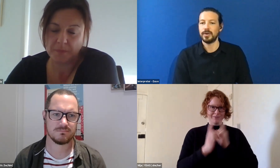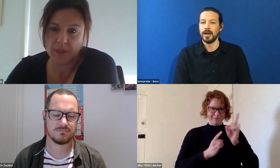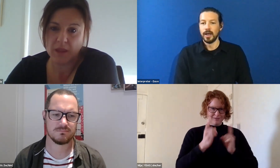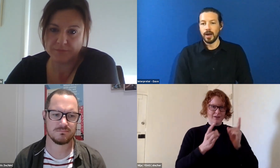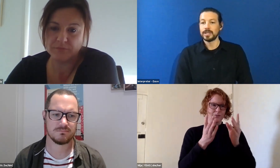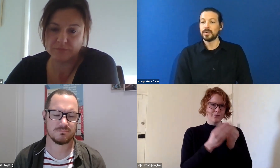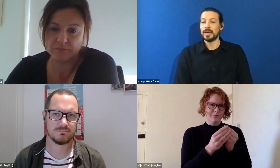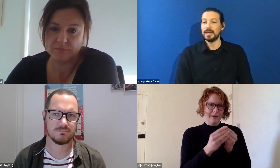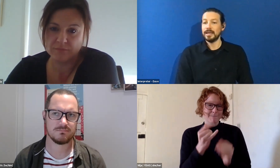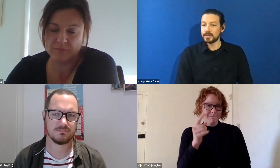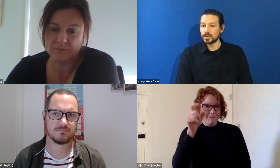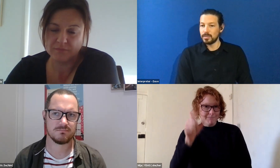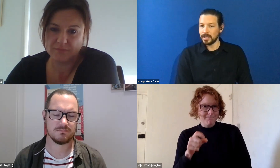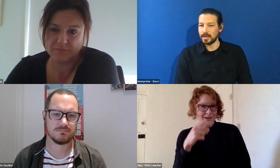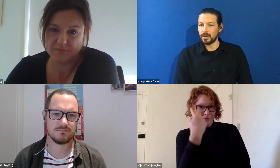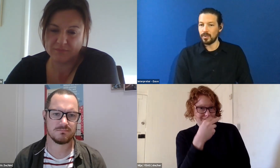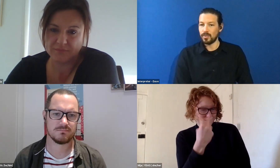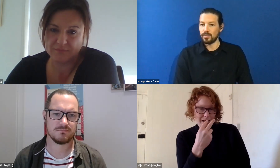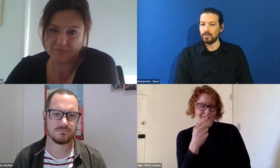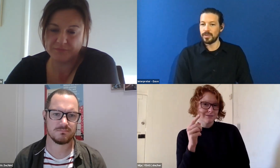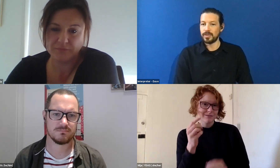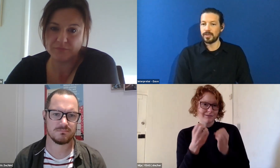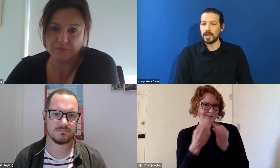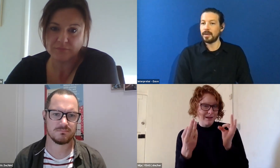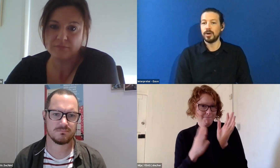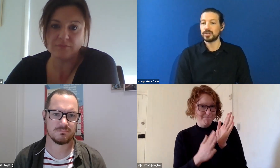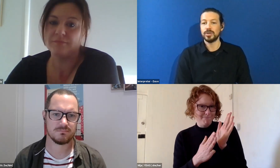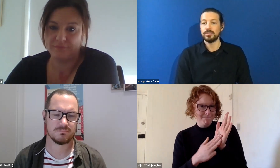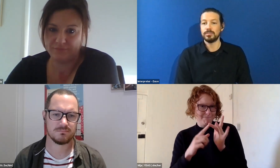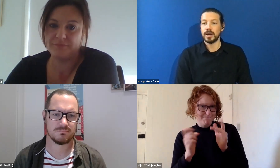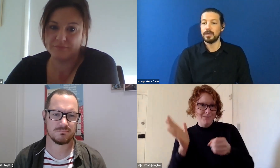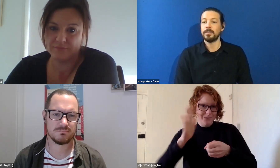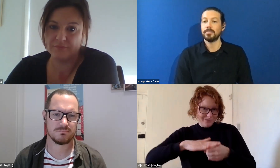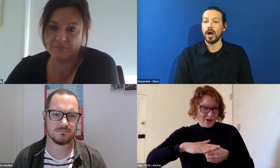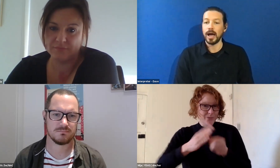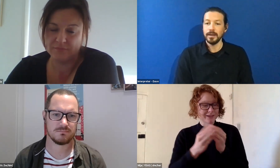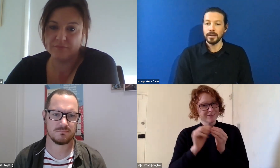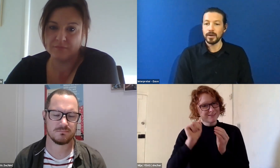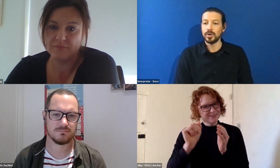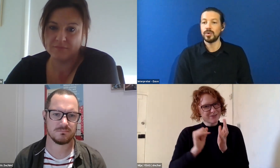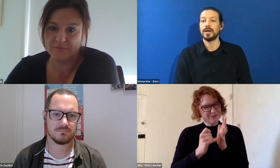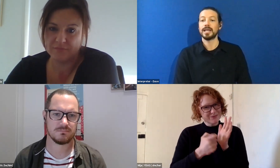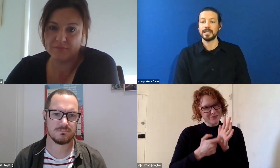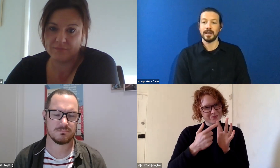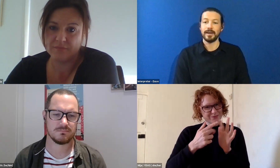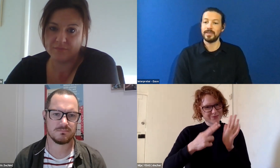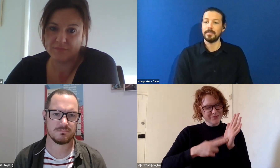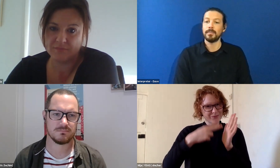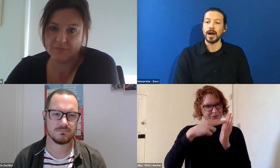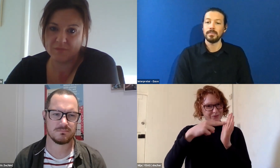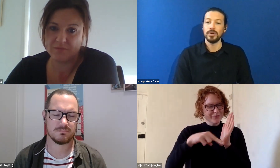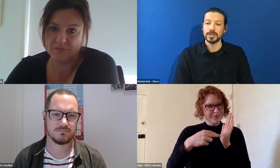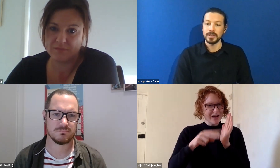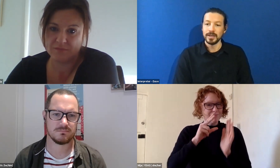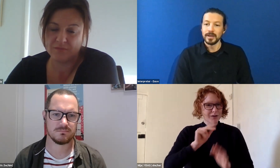procedures or etc. Once we're in the Zoom meeting with a person who might be blind, who hasn't